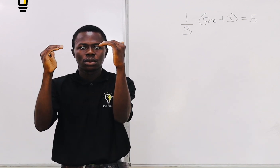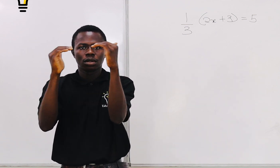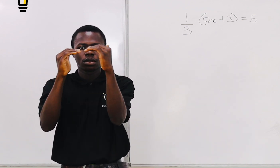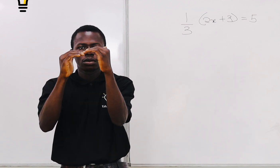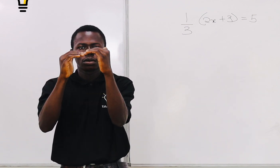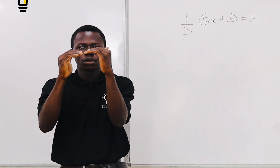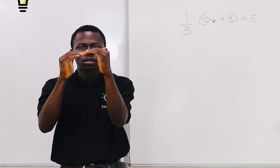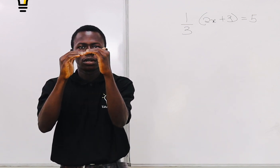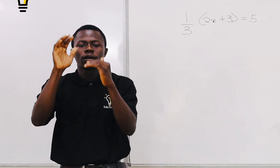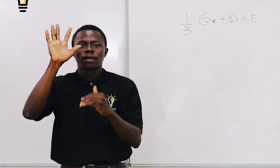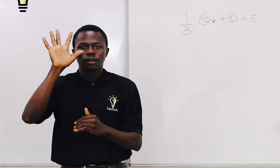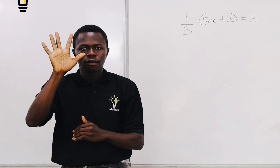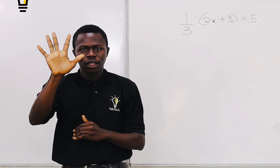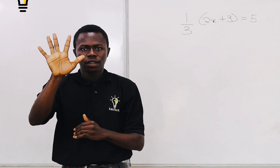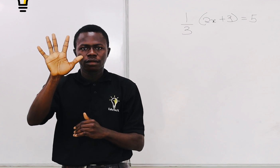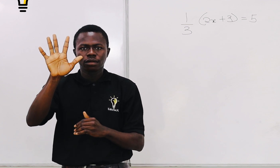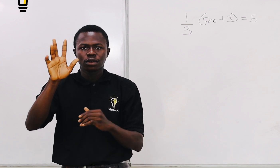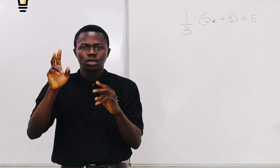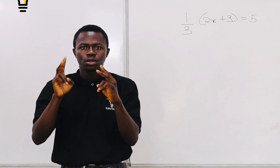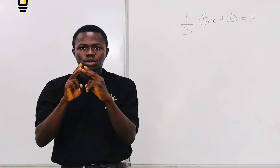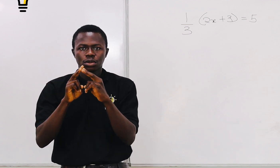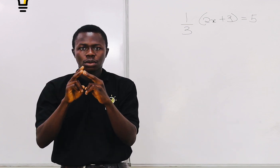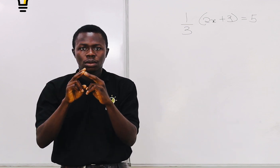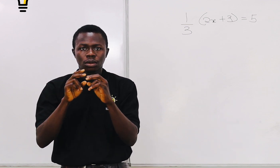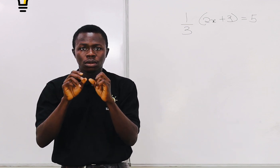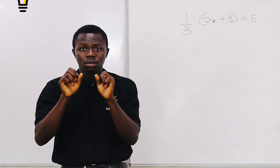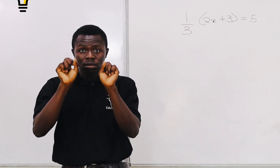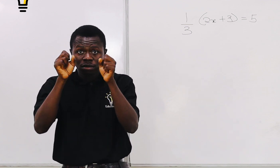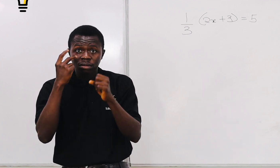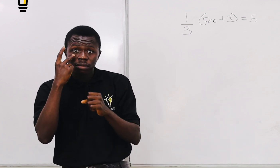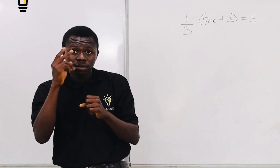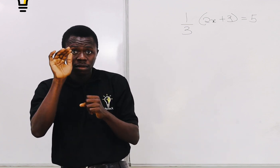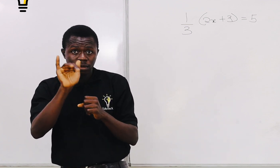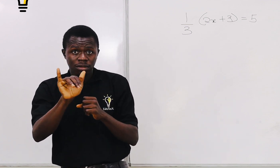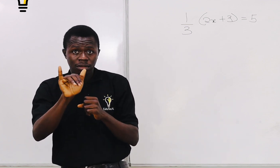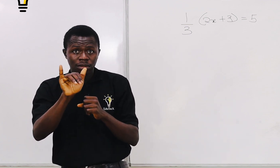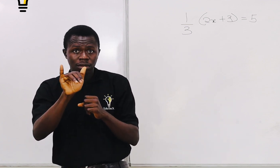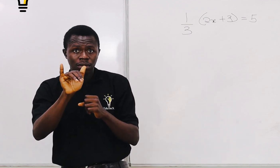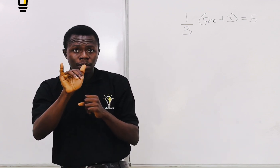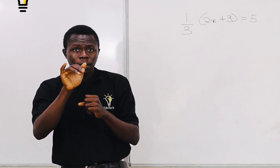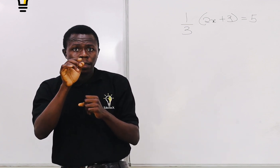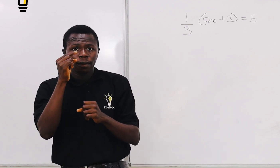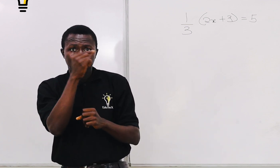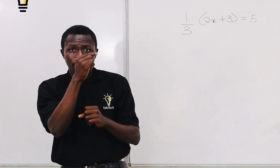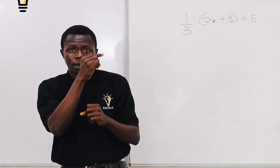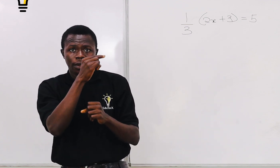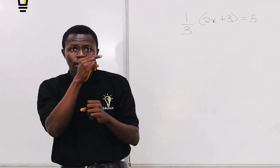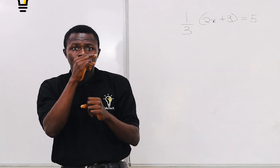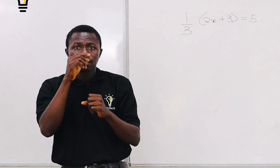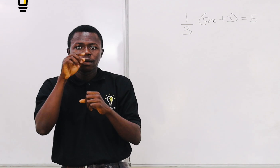equals 5. So you can see that that's exactly what